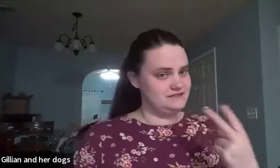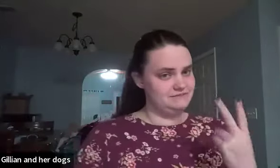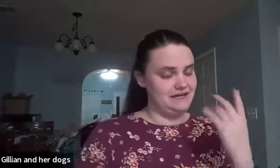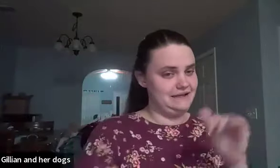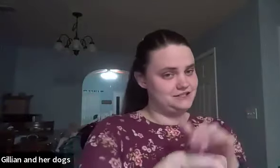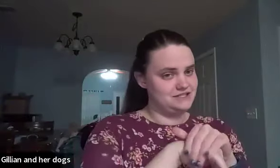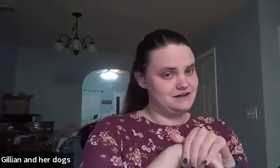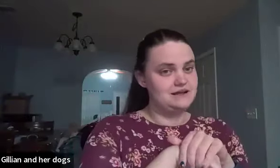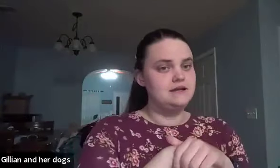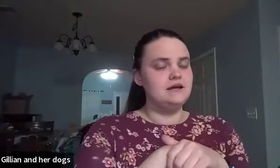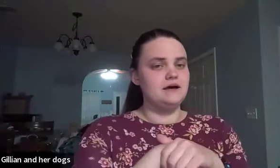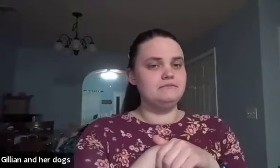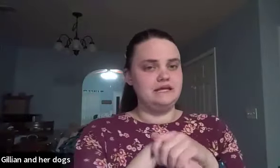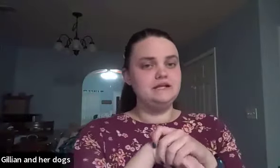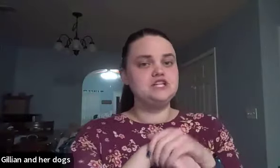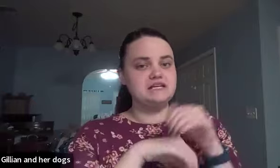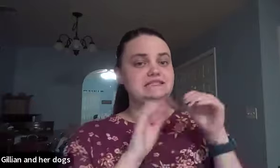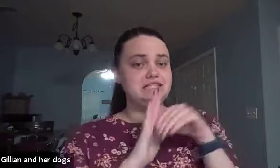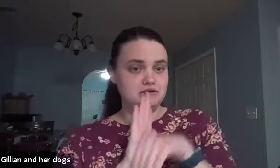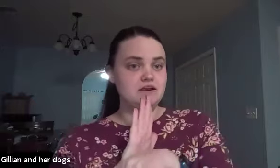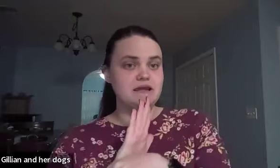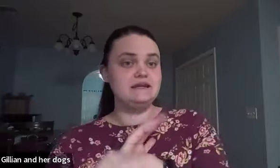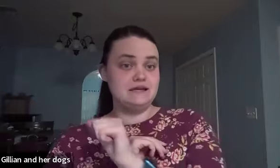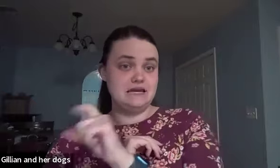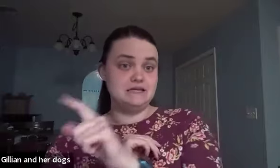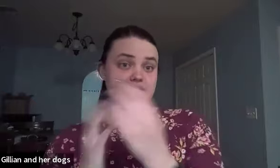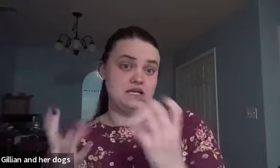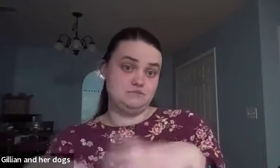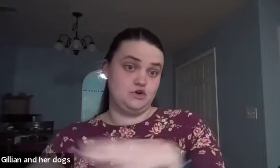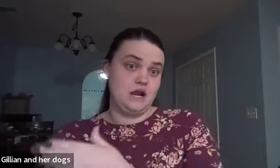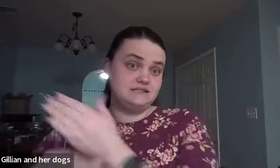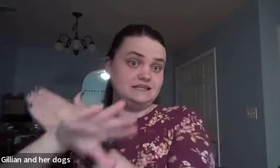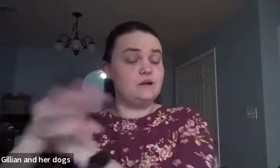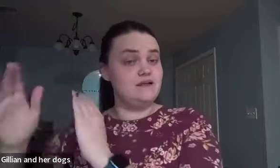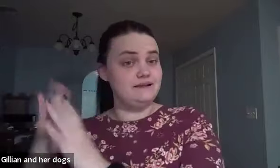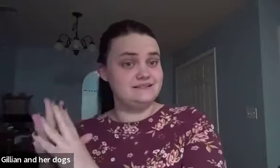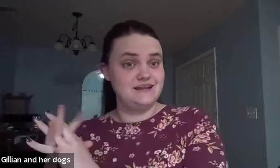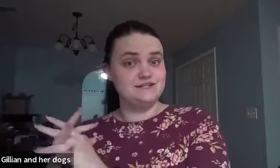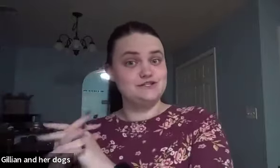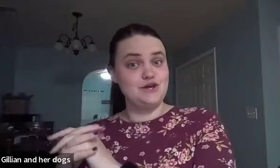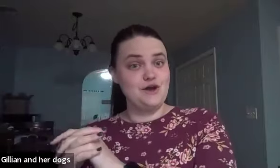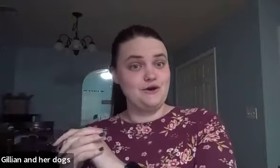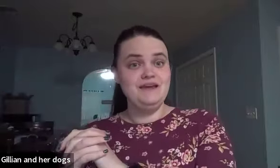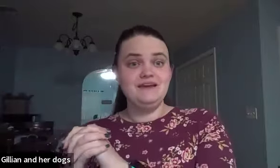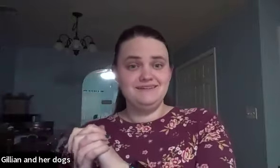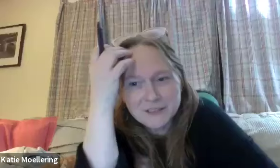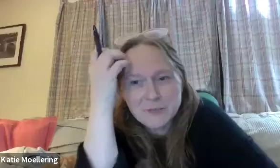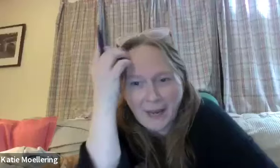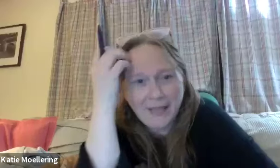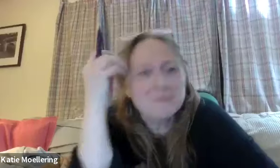voice and my English does not. English has deteriorated as ASL has progressed, is what I like to say. So Jillian English bad,